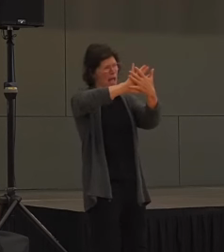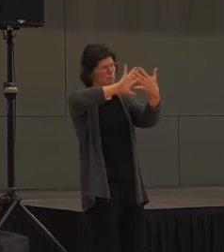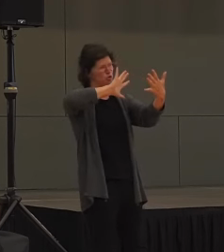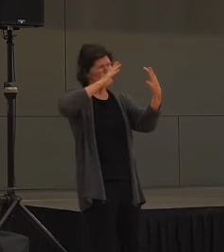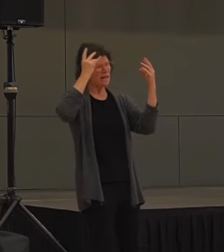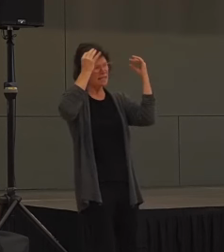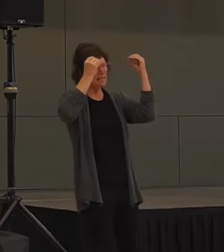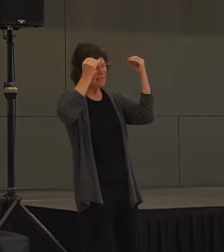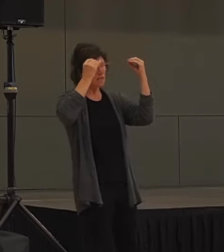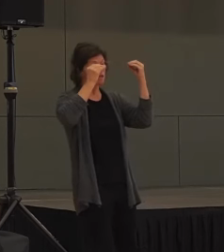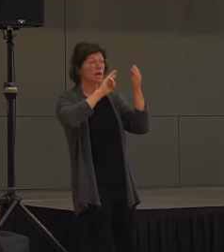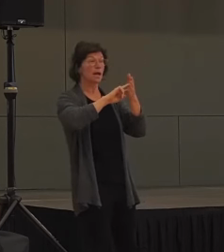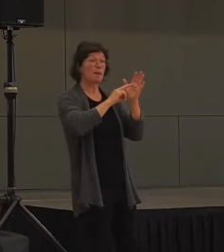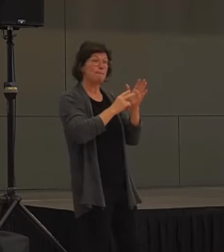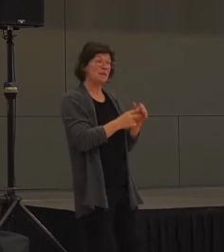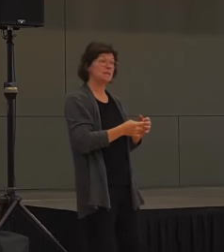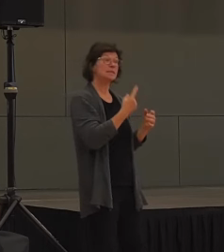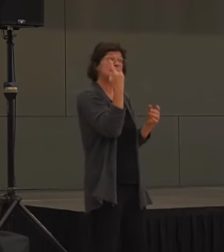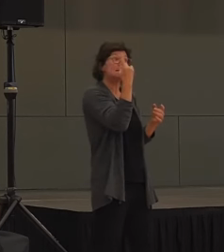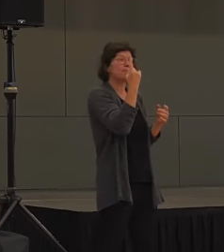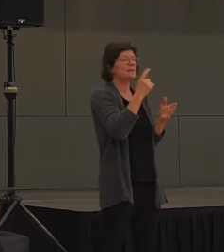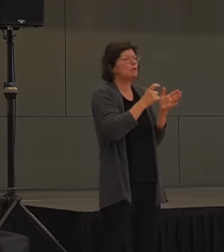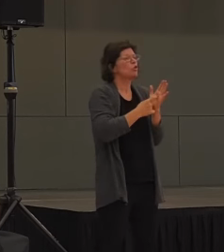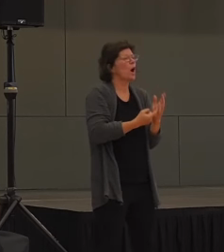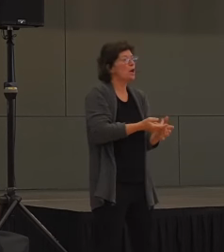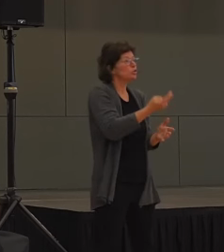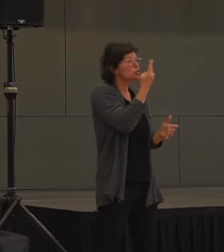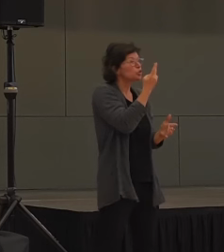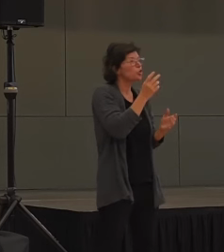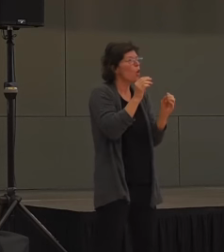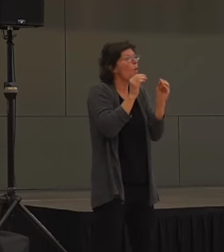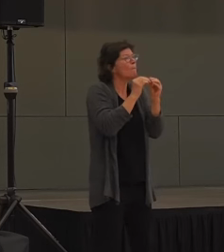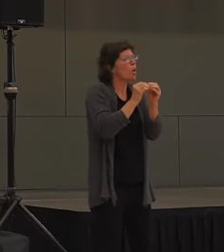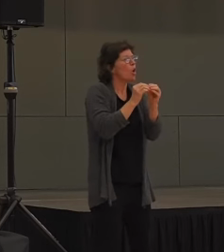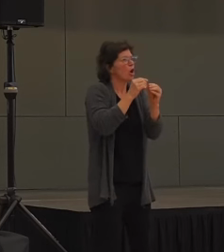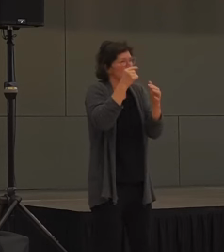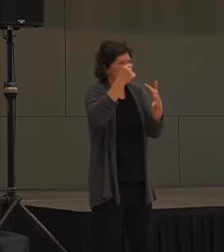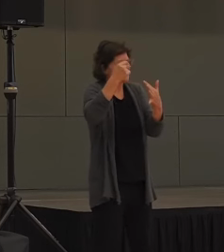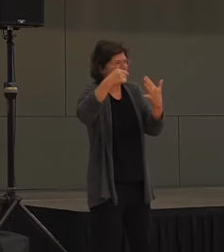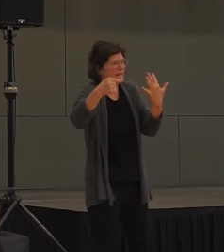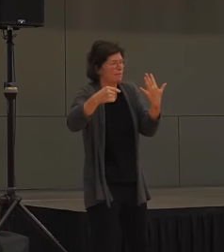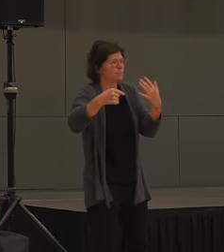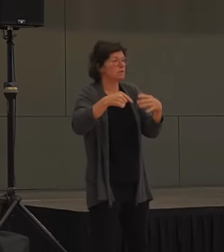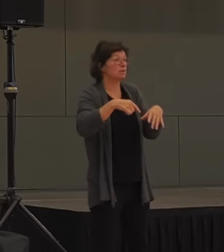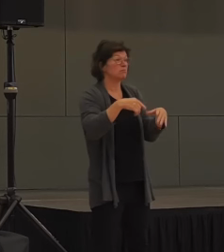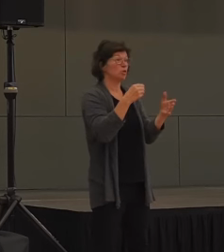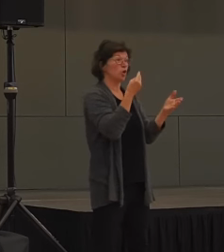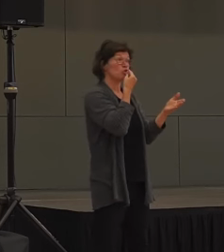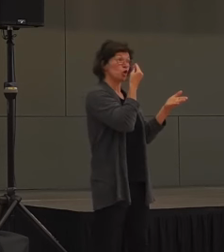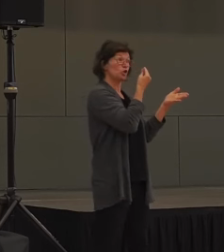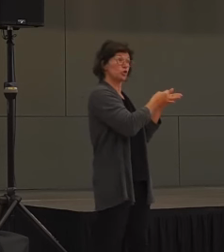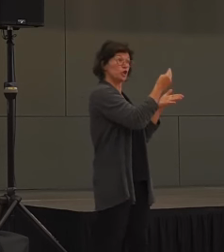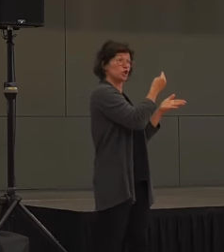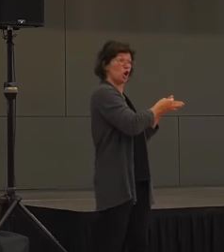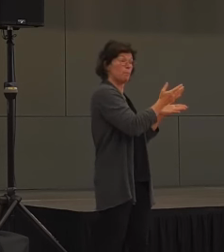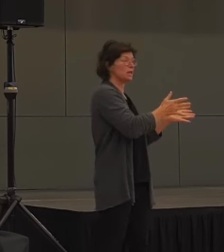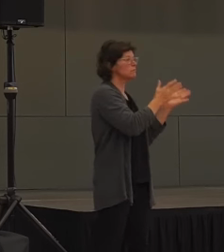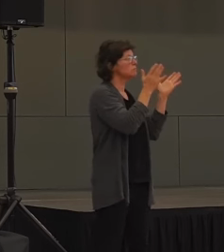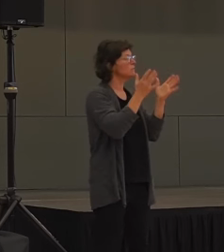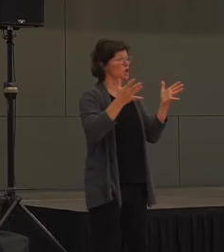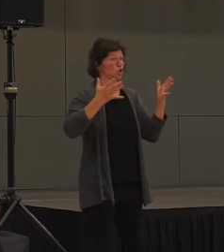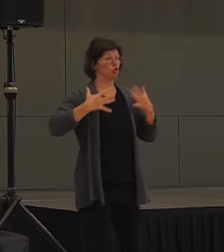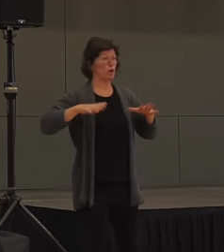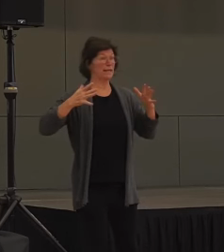or more steps. So again, food preparation, grocery shopping, dressing,